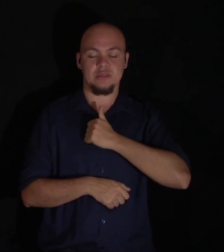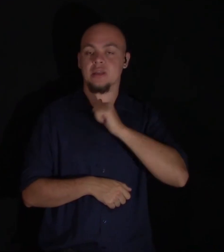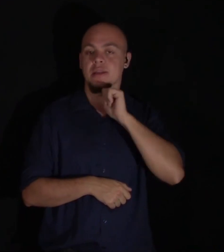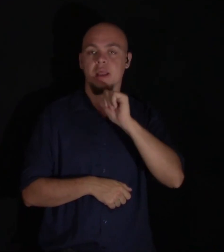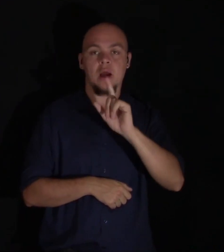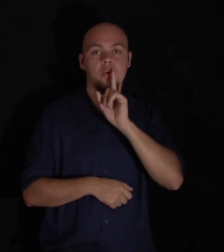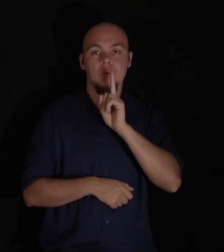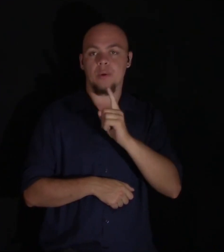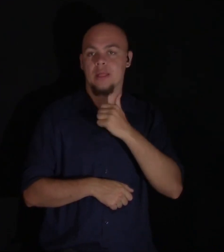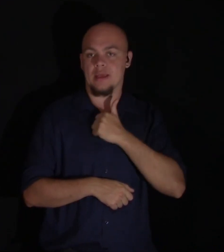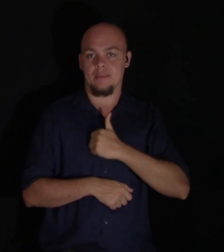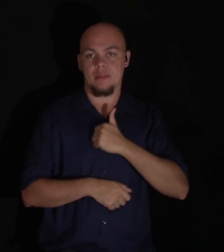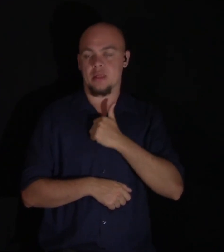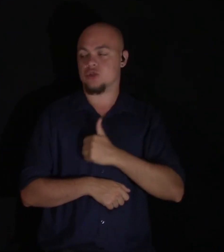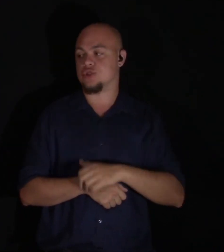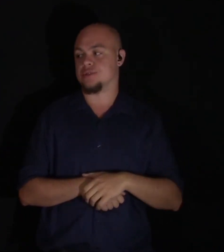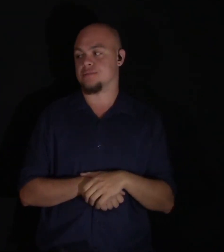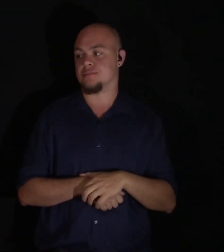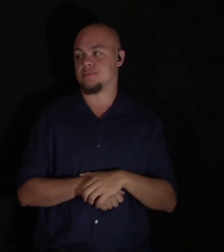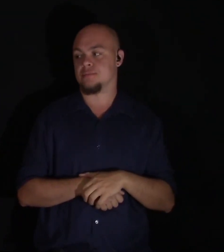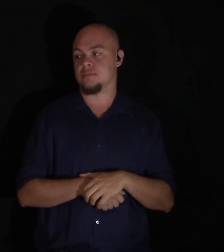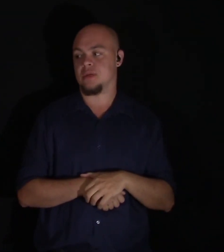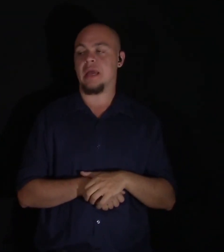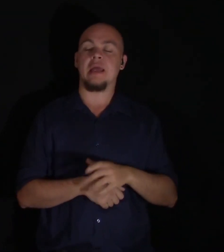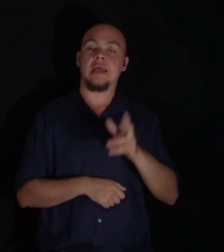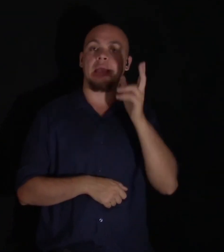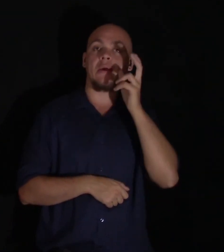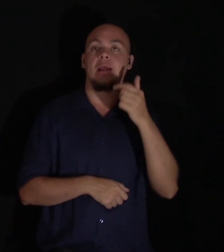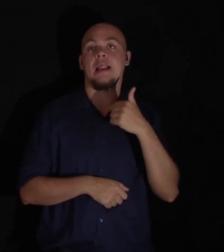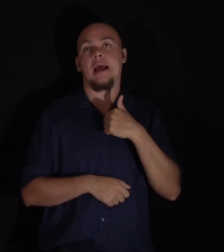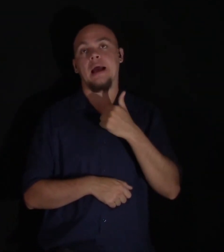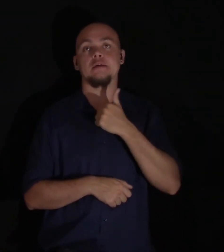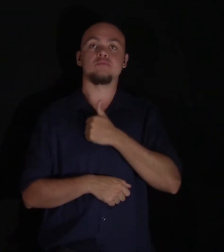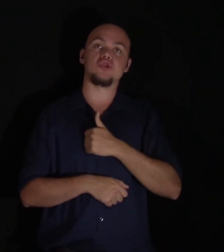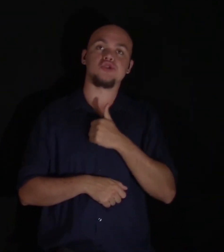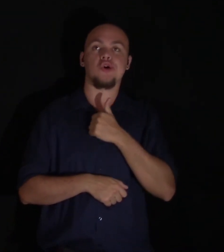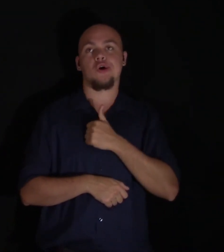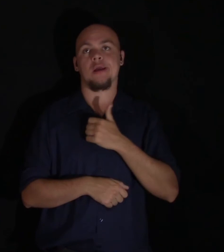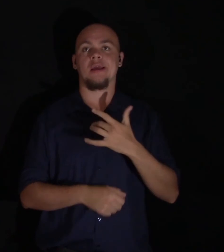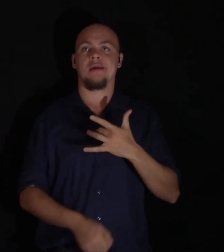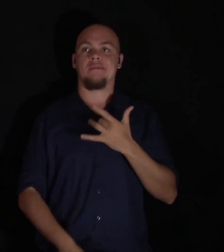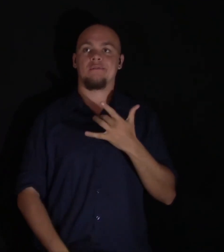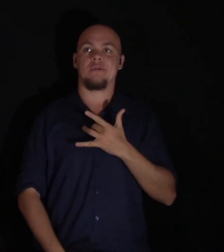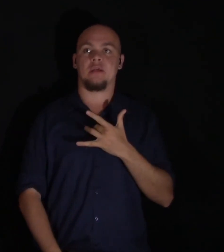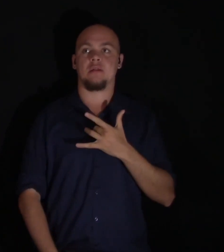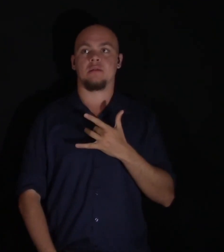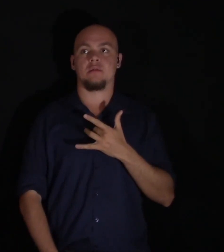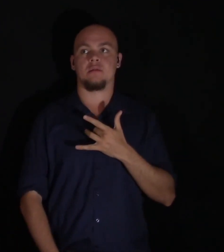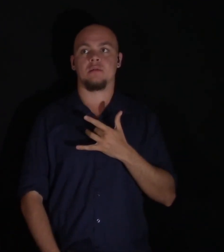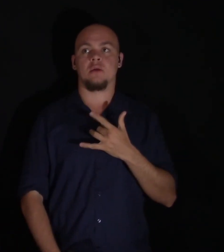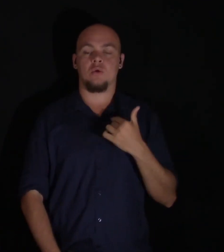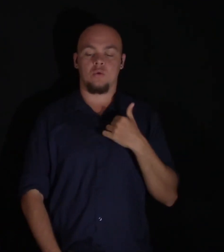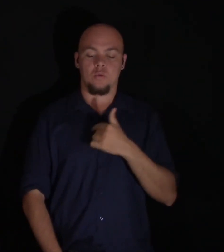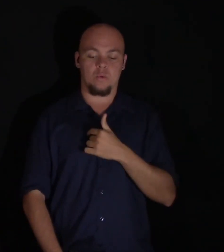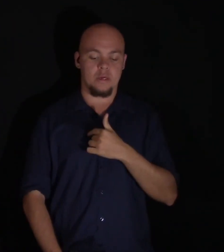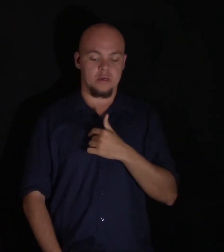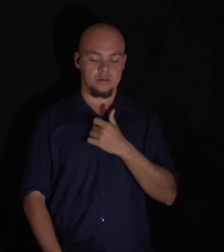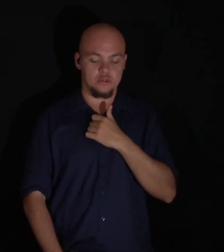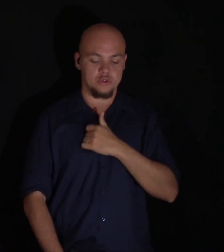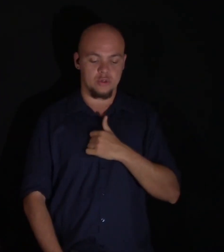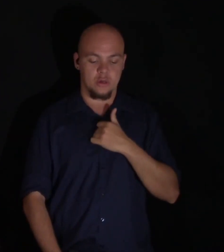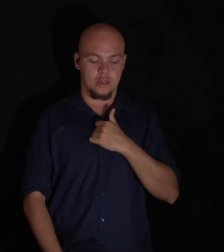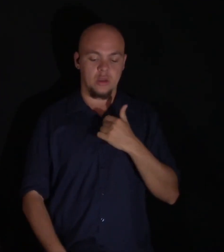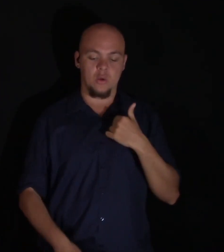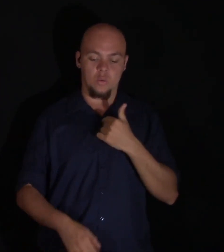apologies at all. We hear an "I'm sorry" that makes us sorry that we ever opened